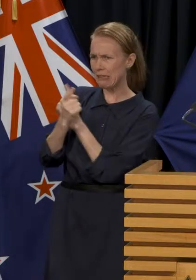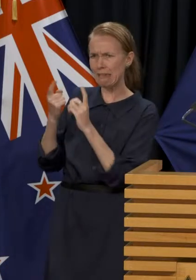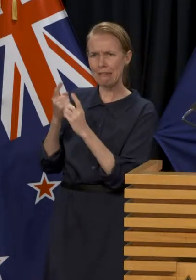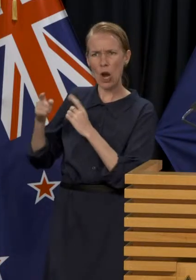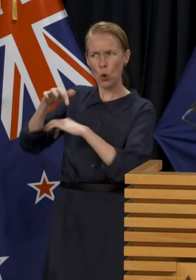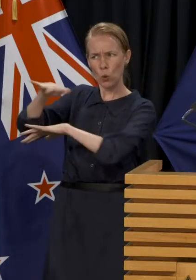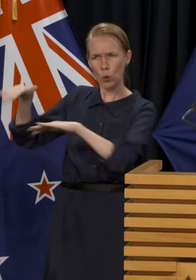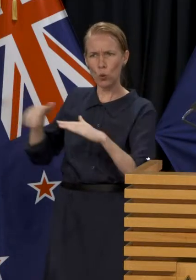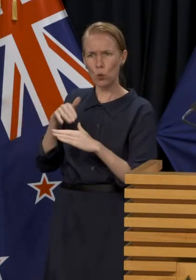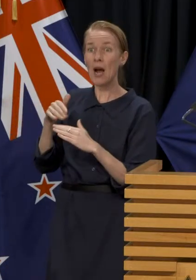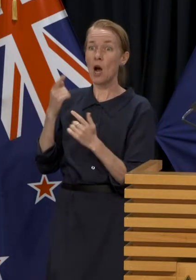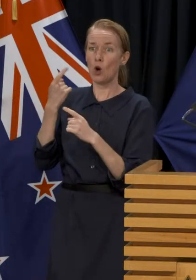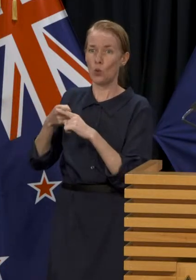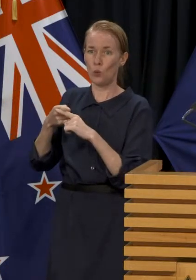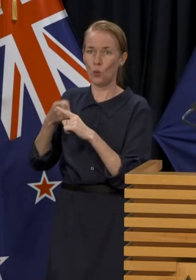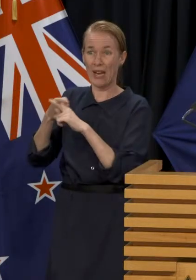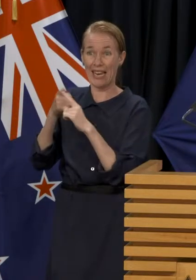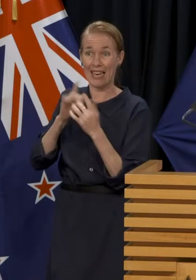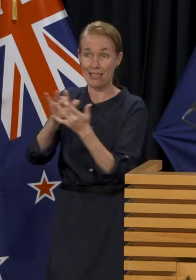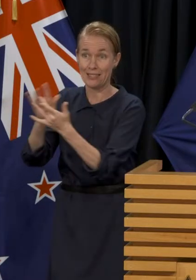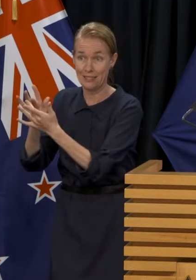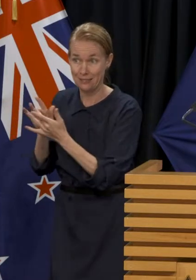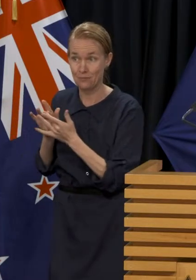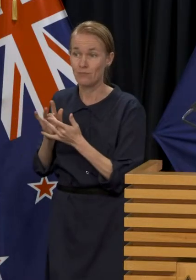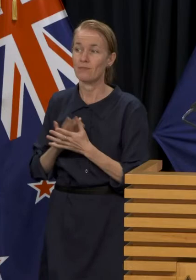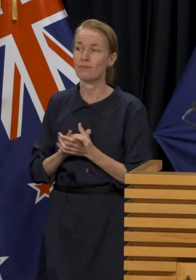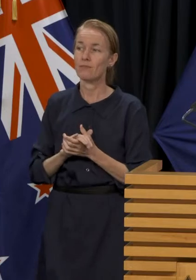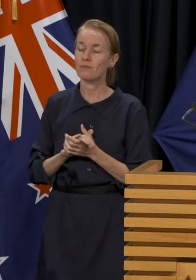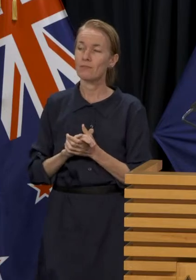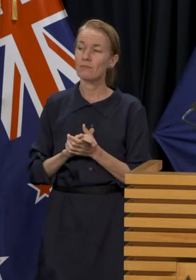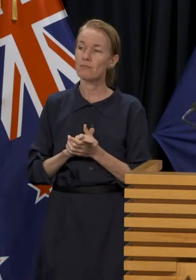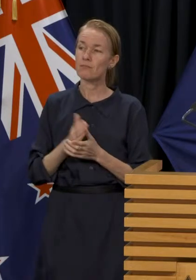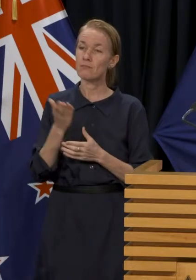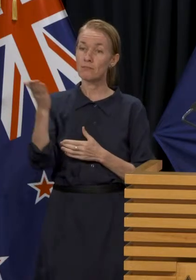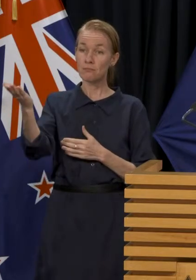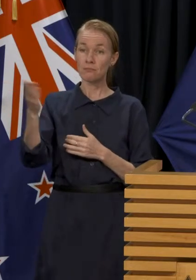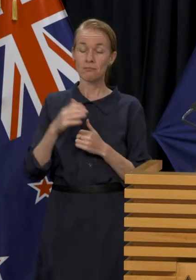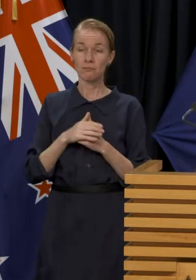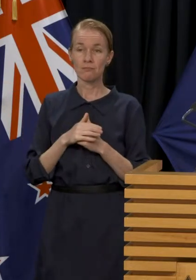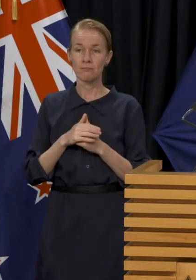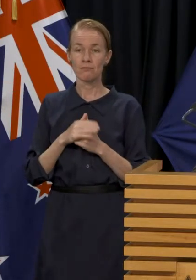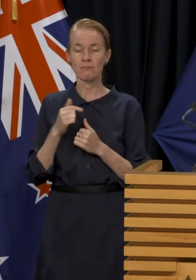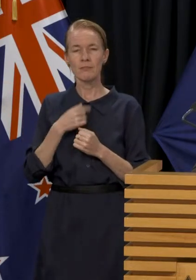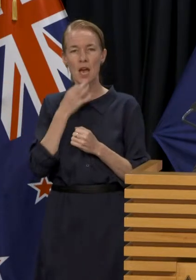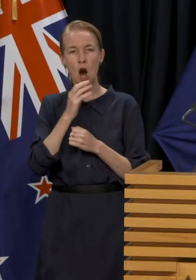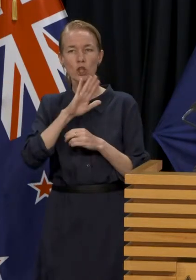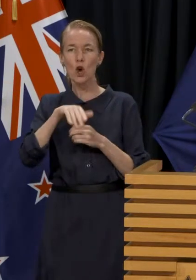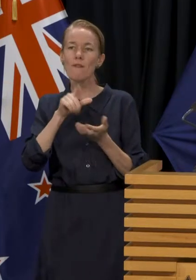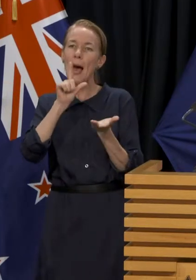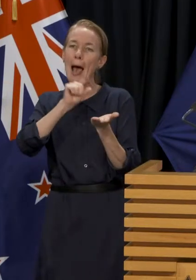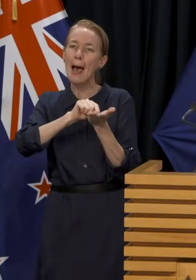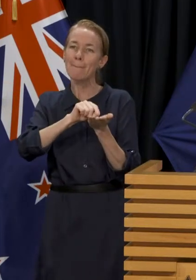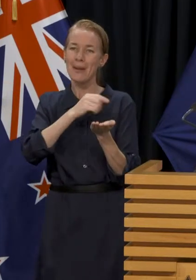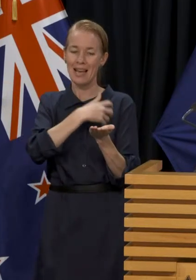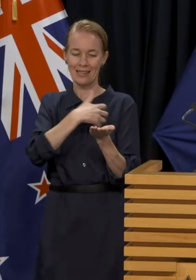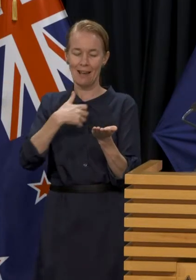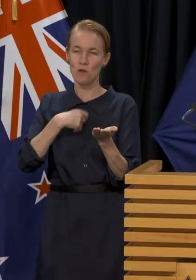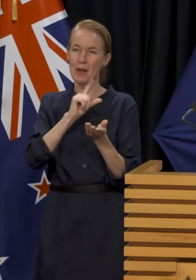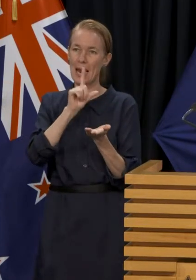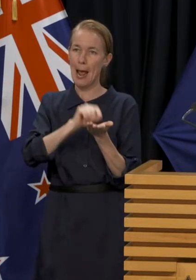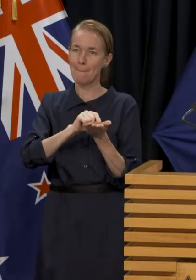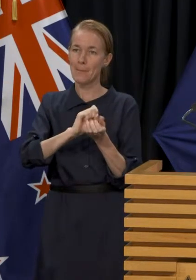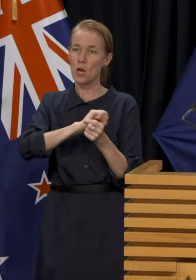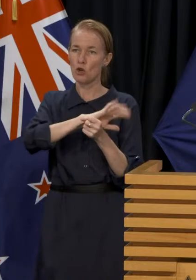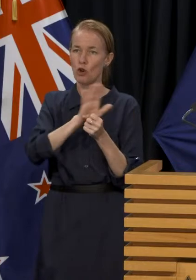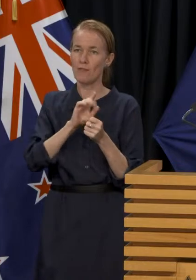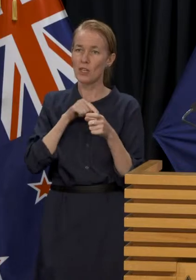spread. Questions about the COVID Tracer app. First, following up on last week, for the case